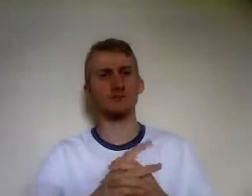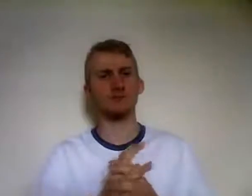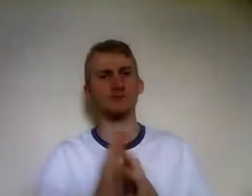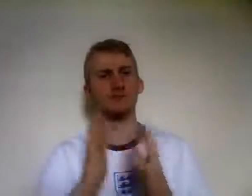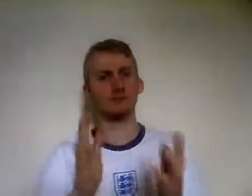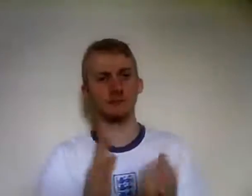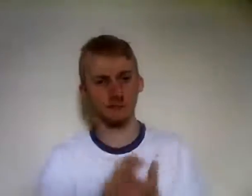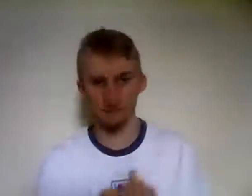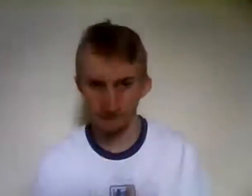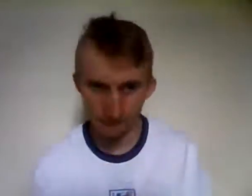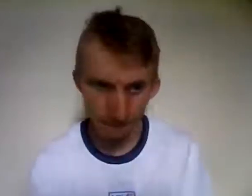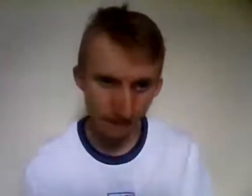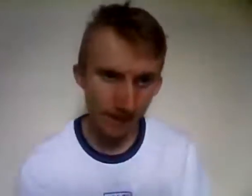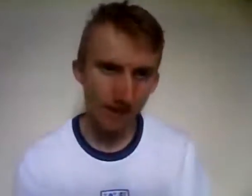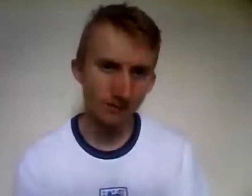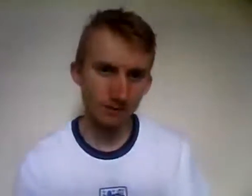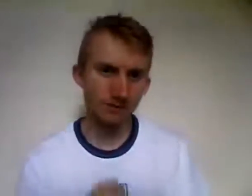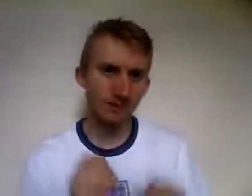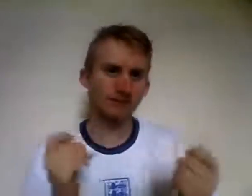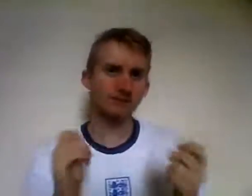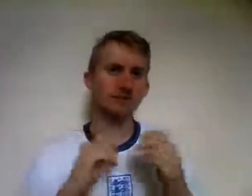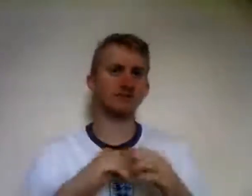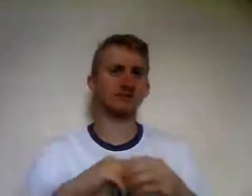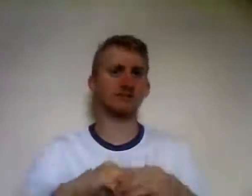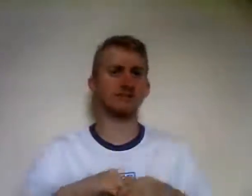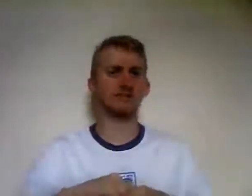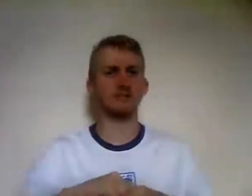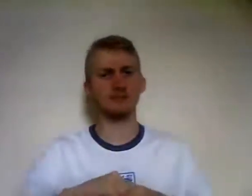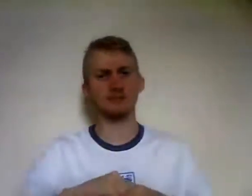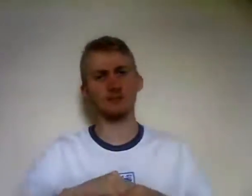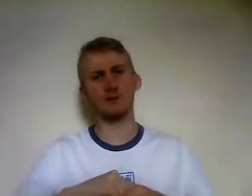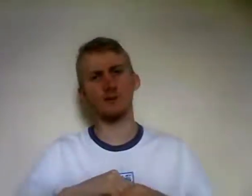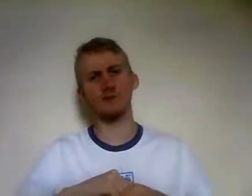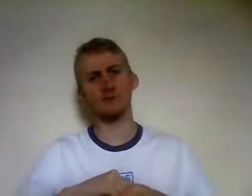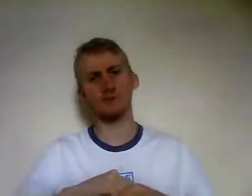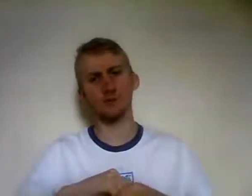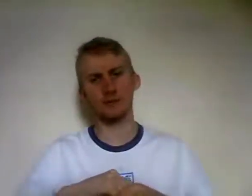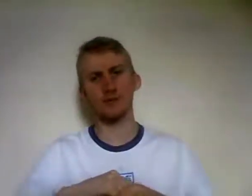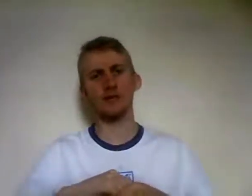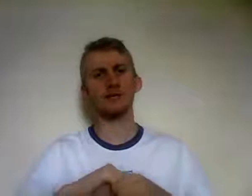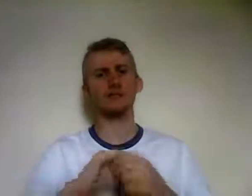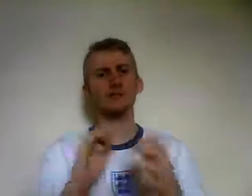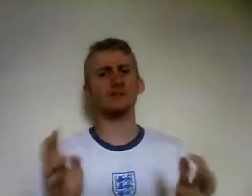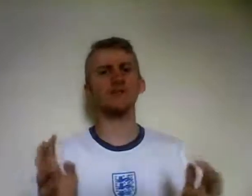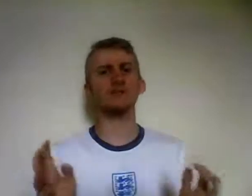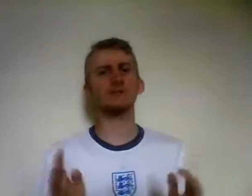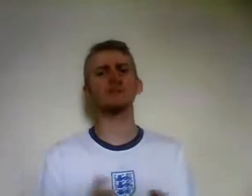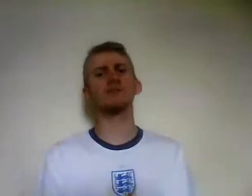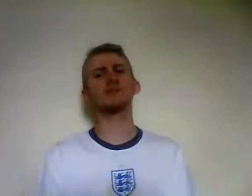play full-time. The 2005-06 season didn't start well for Crawley, as the club found themselves third